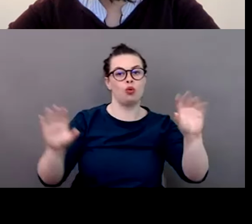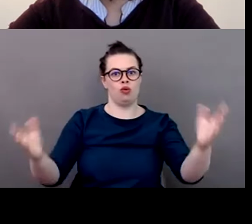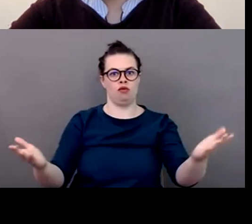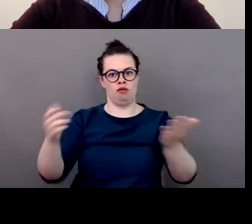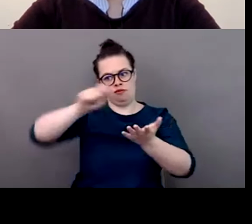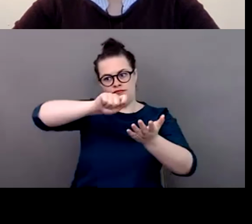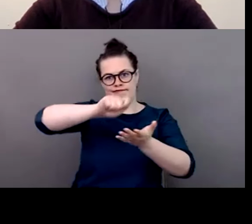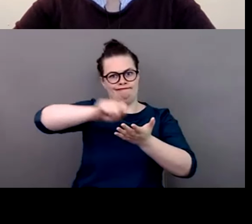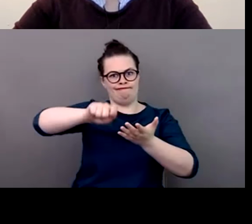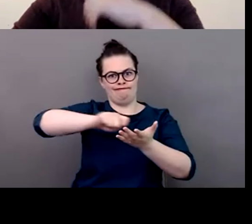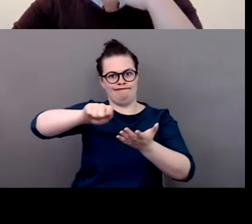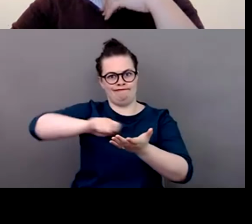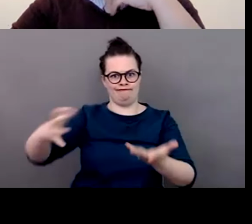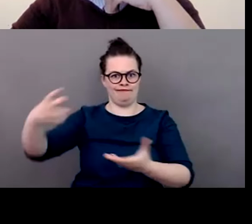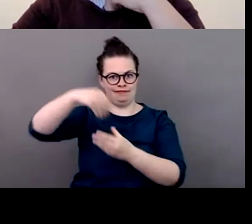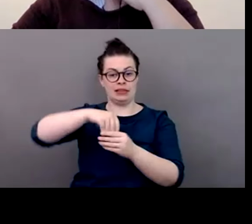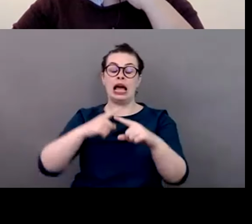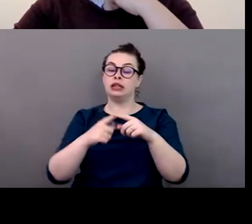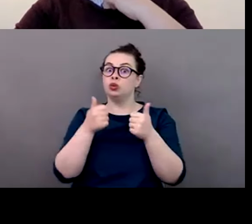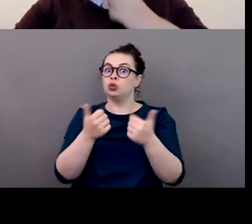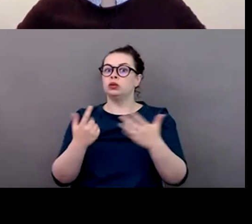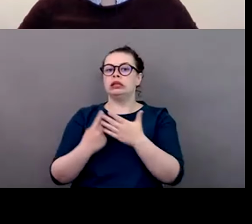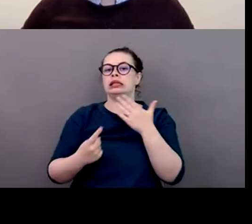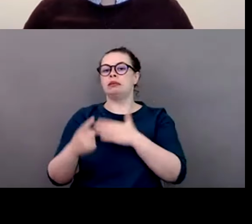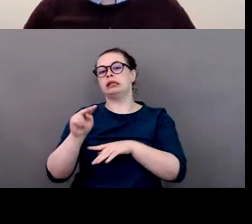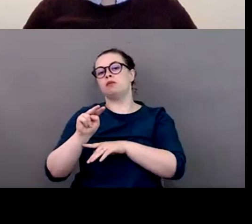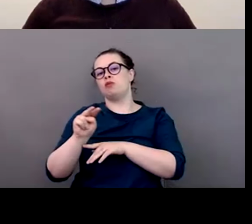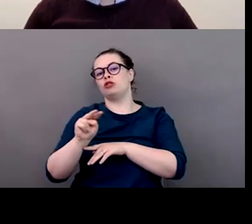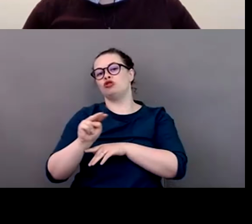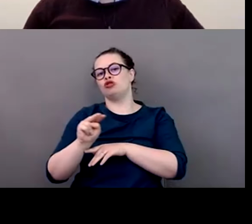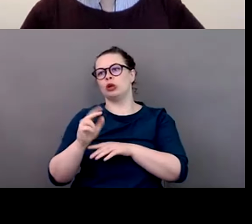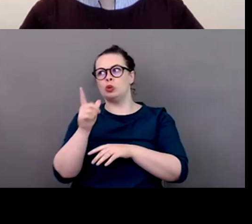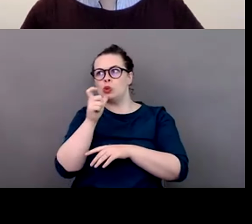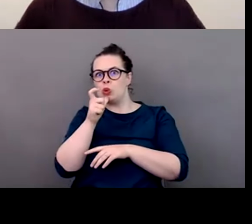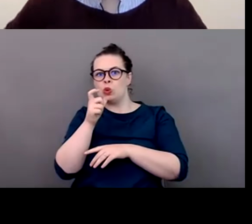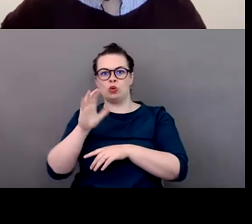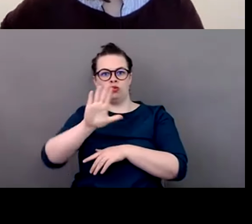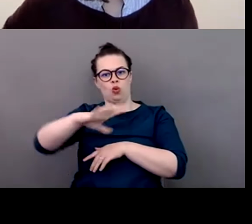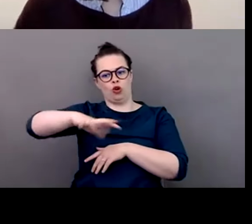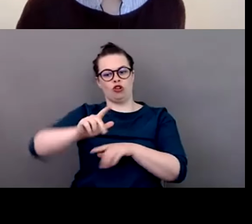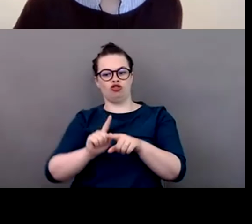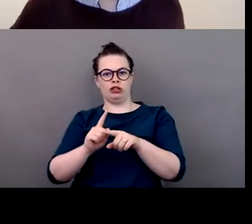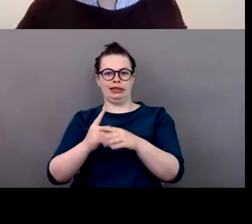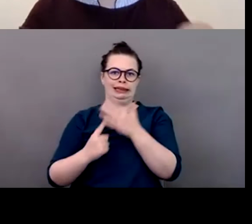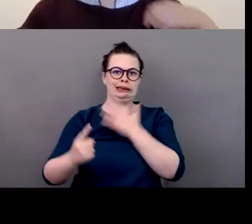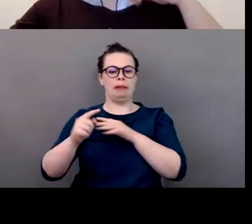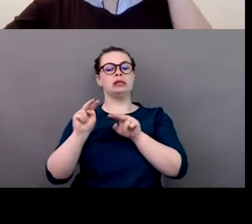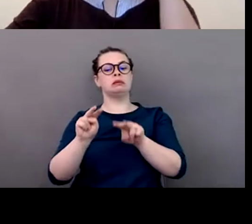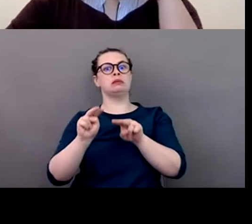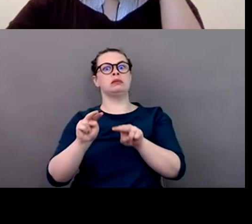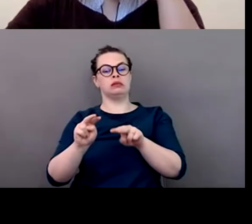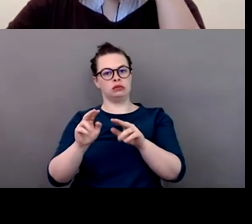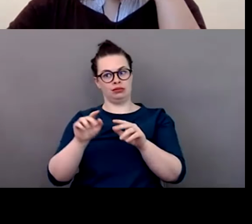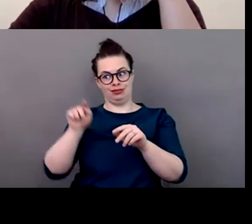in independent monitoring mechanisms from that country involved. And that makes a huge impact